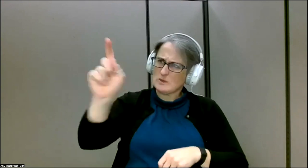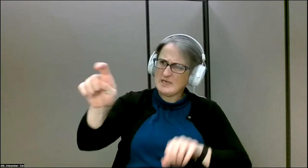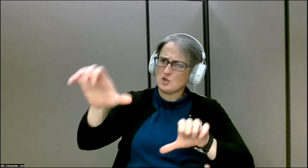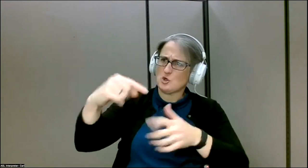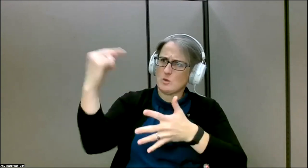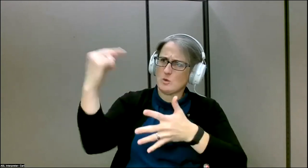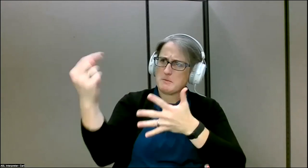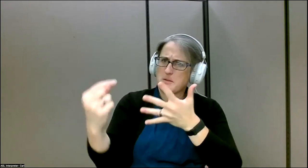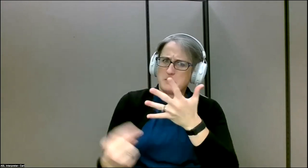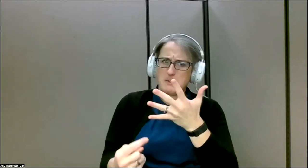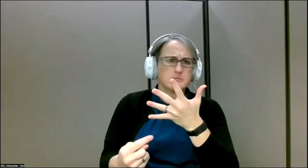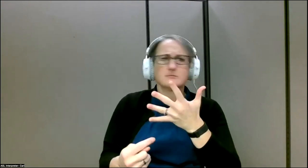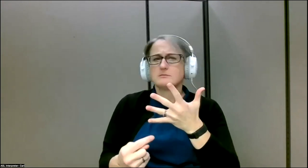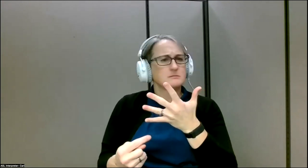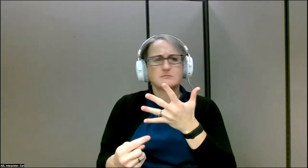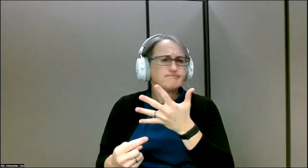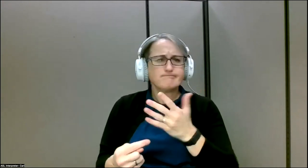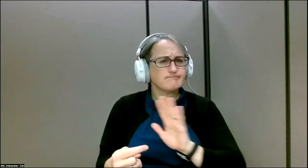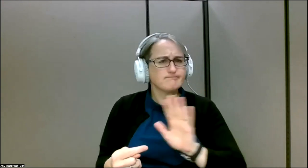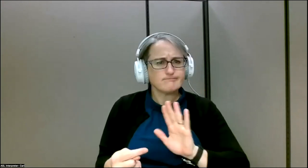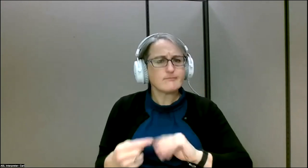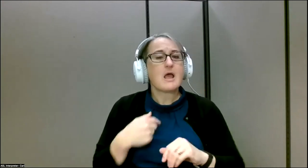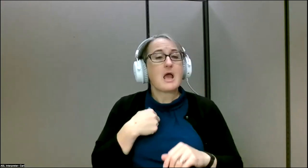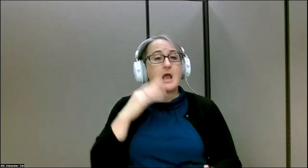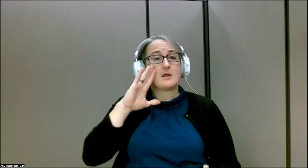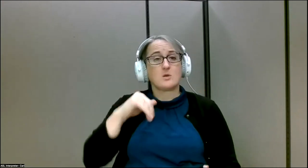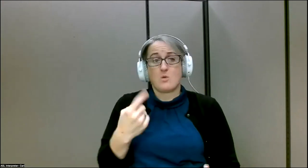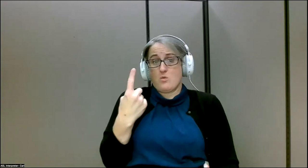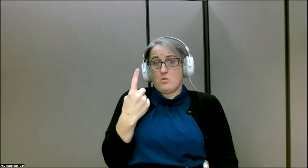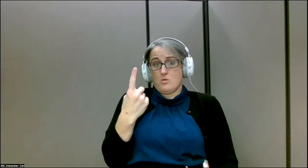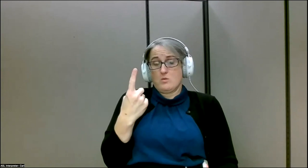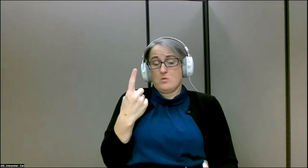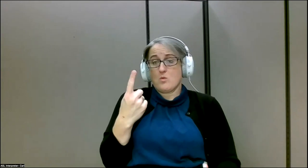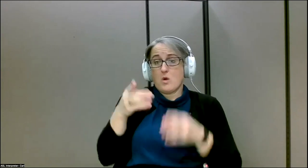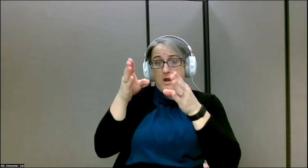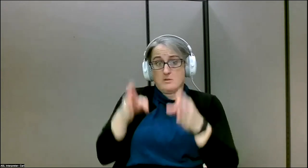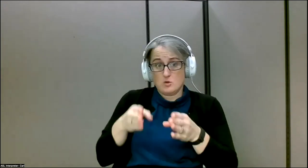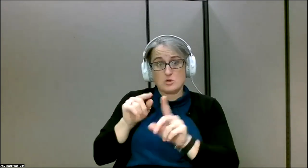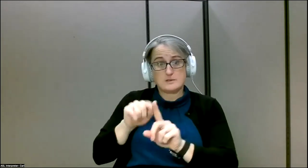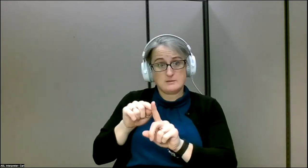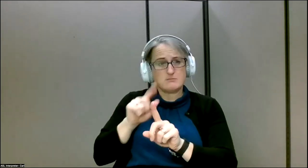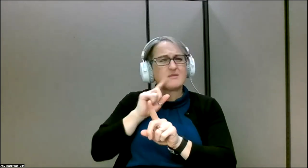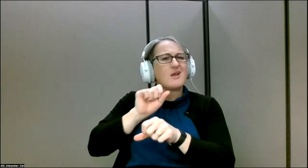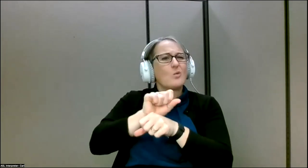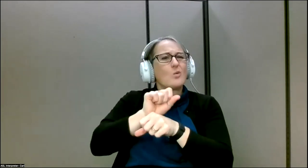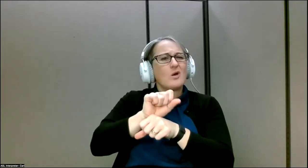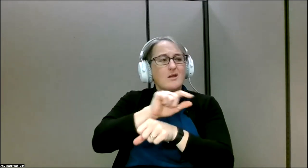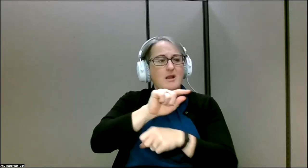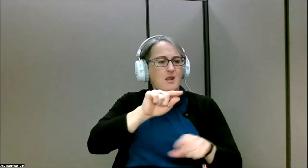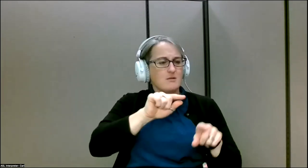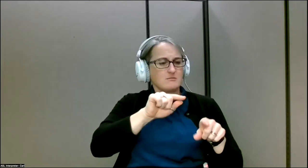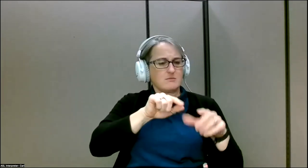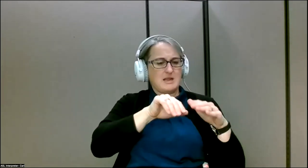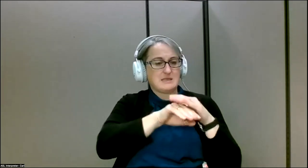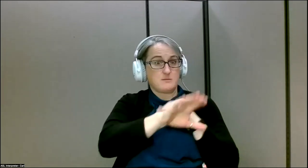Z. I know one person who was working at uh, an accessibility company who